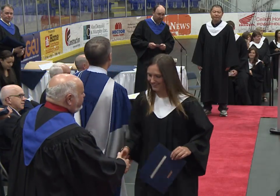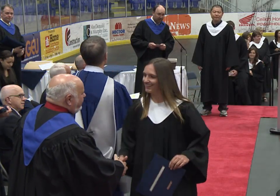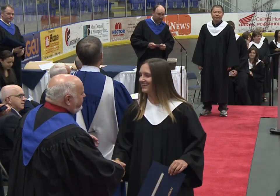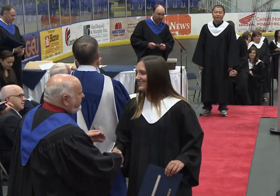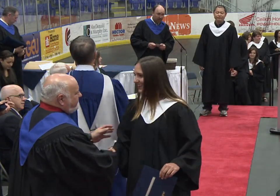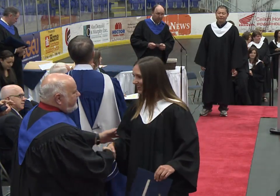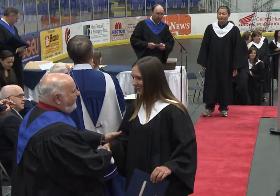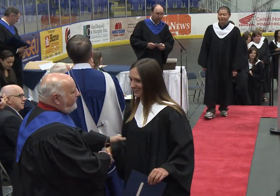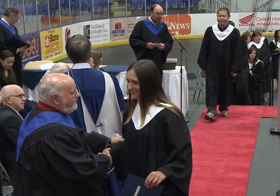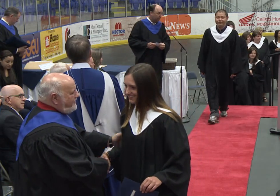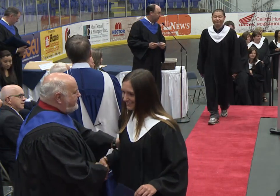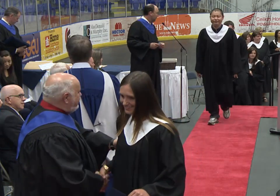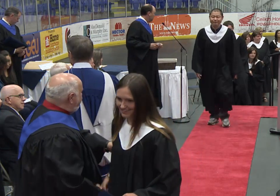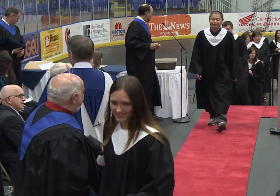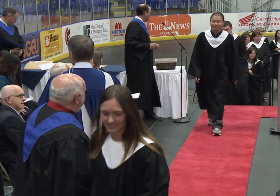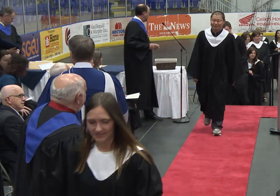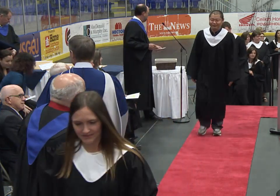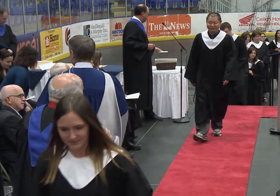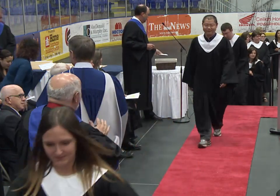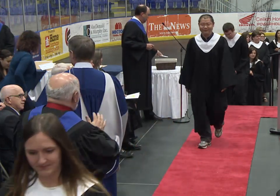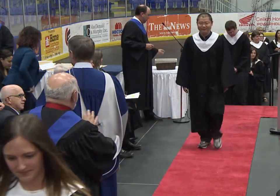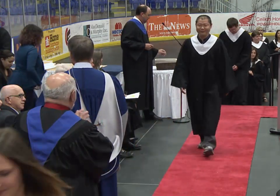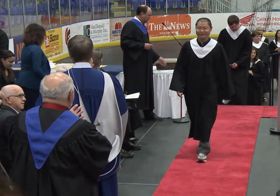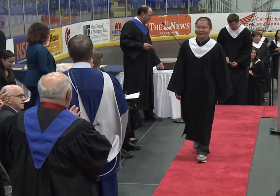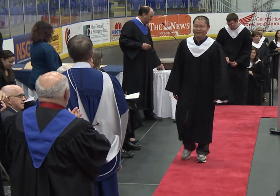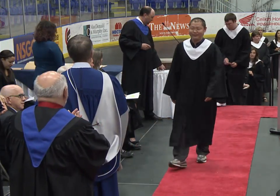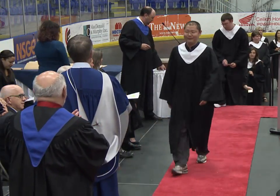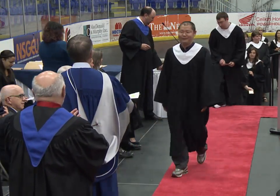With honors, Paul Yo.